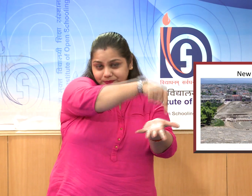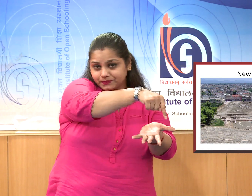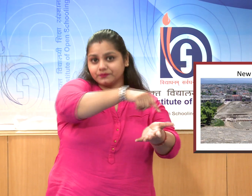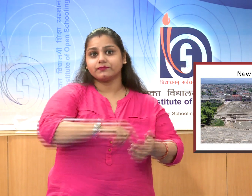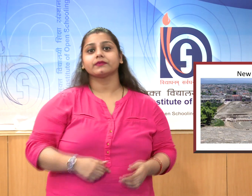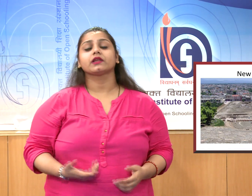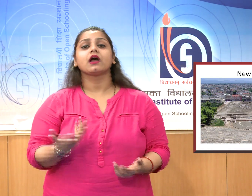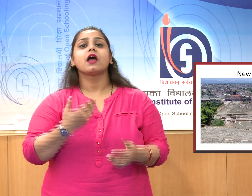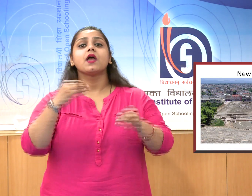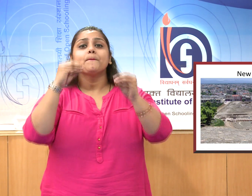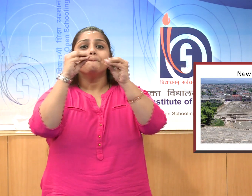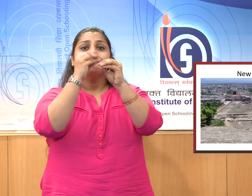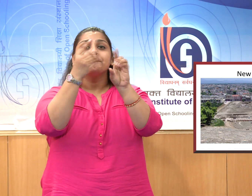of Byzantine